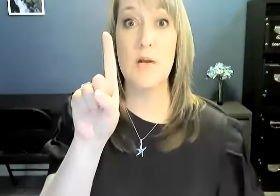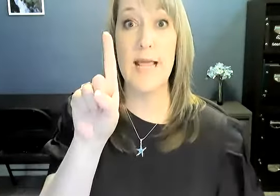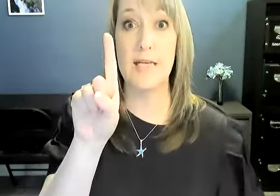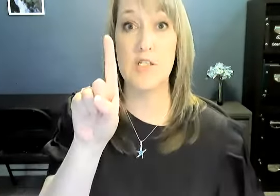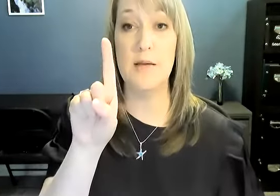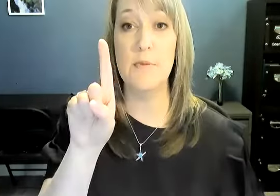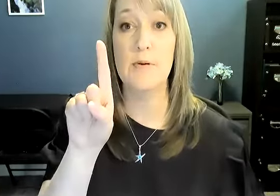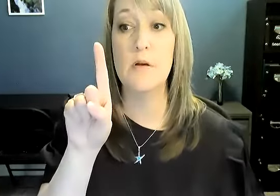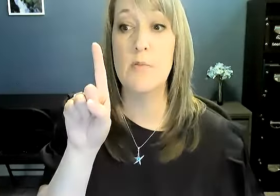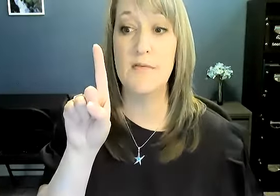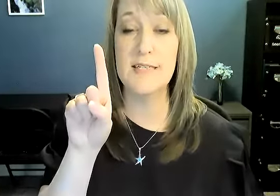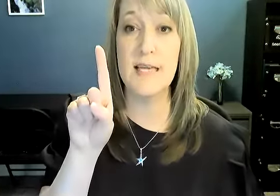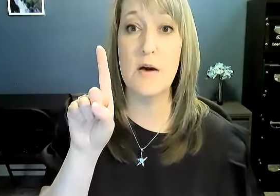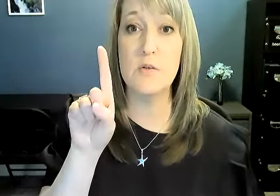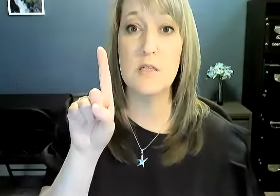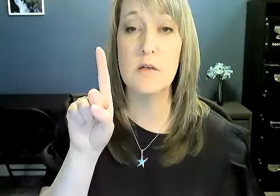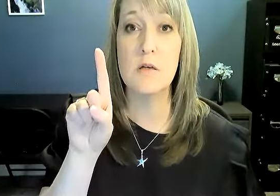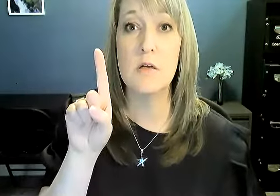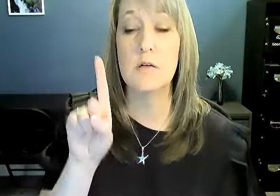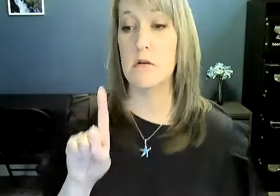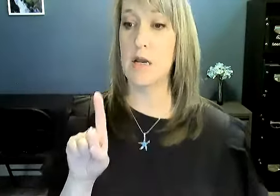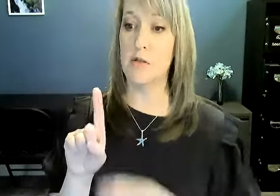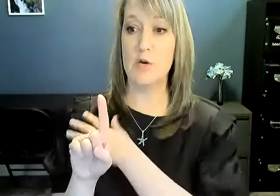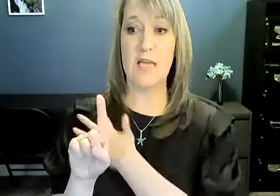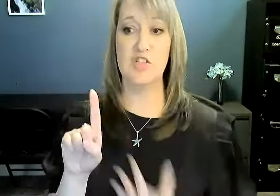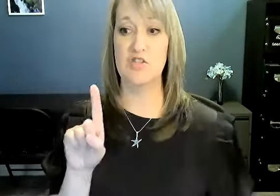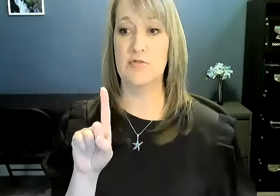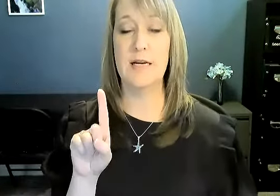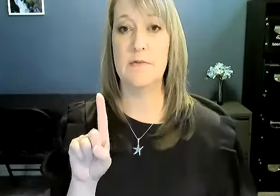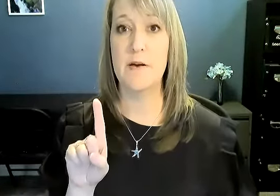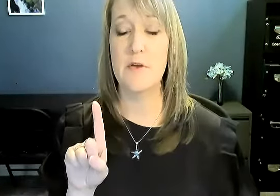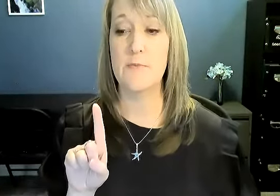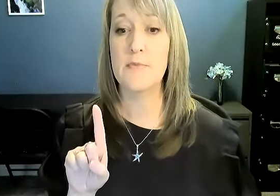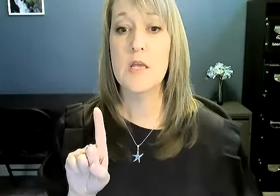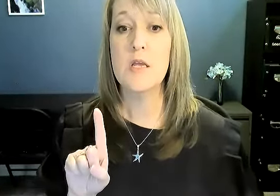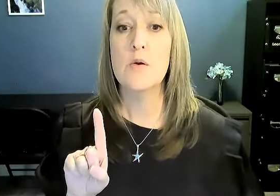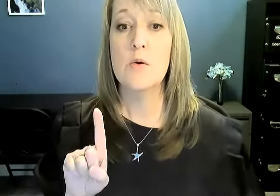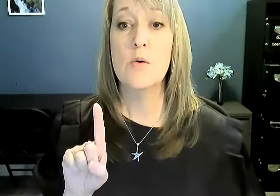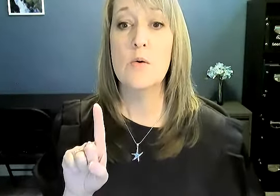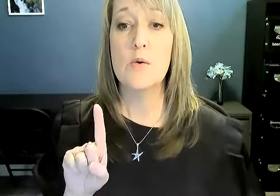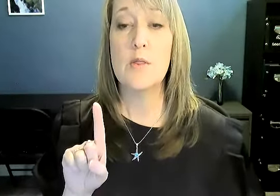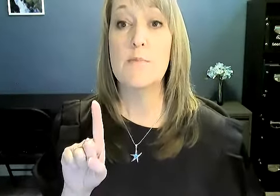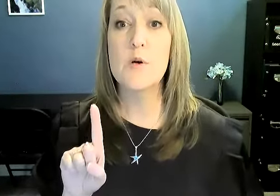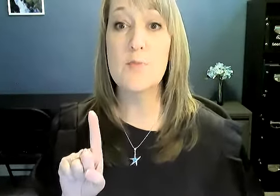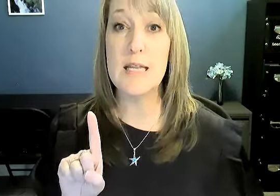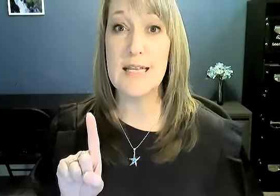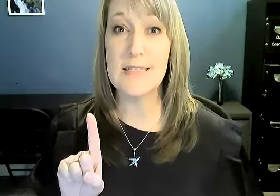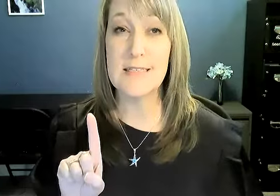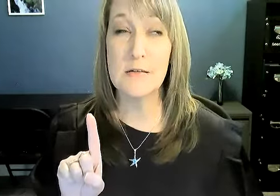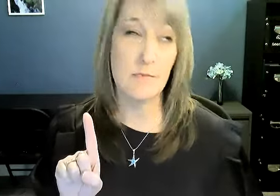hand shape, palm facing out, kind of the location's just right here in front of you. The movement is kind